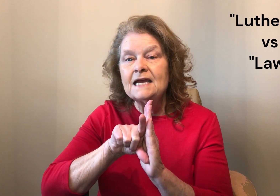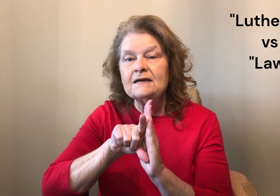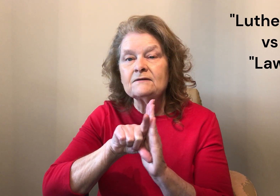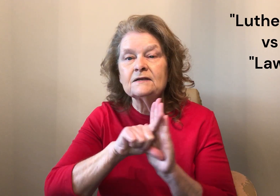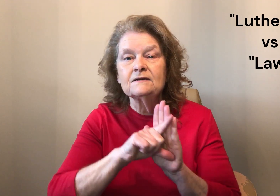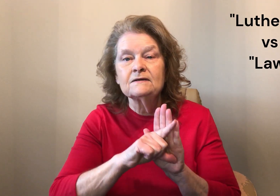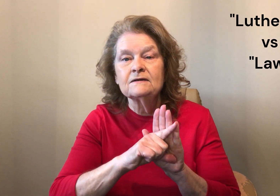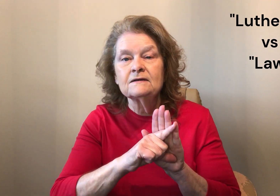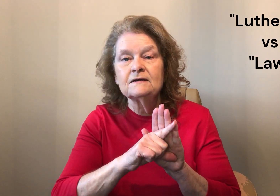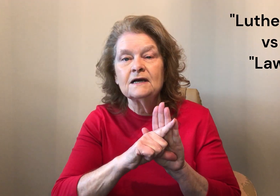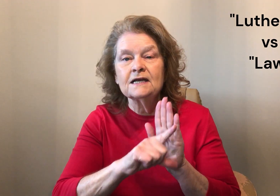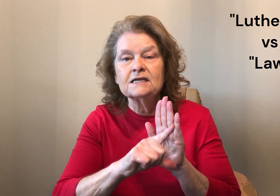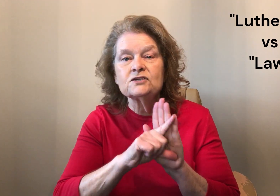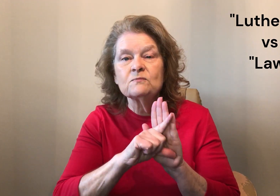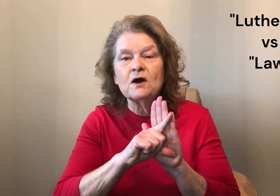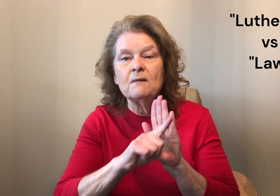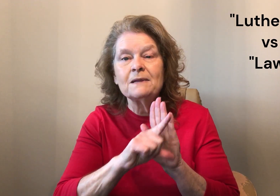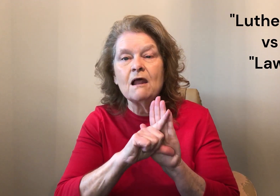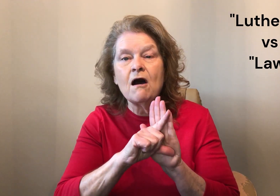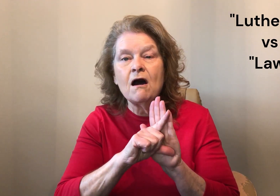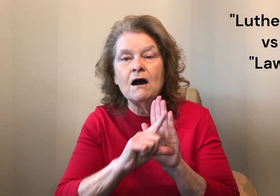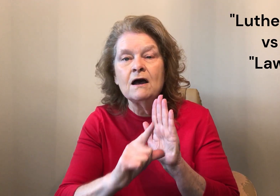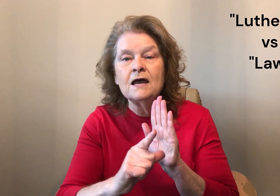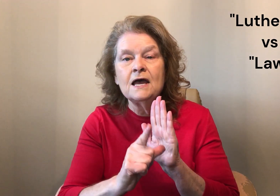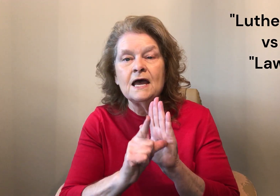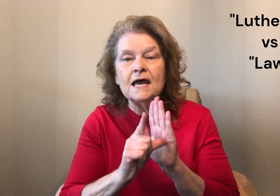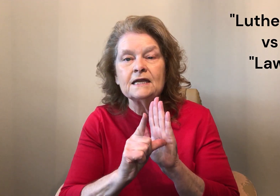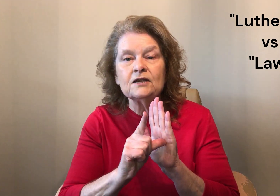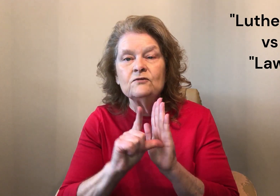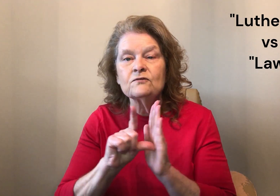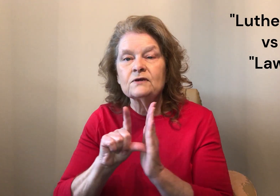down against your palm. Law and Lutheran.